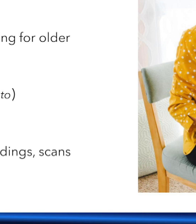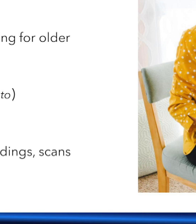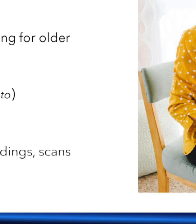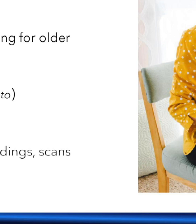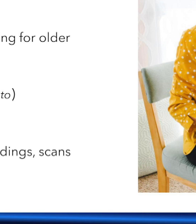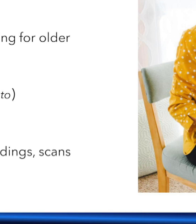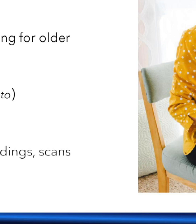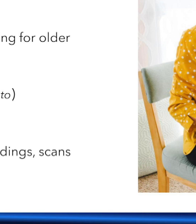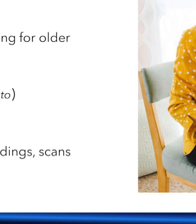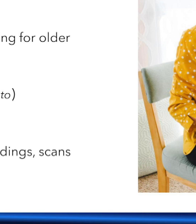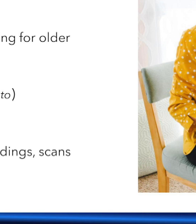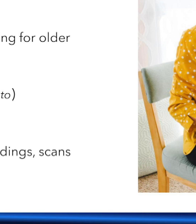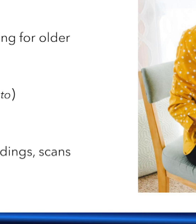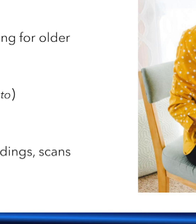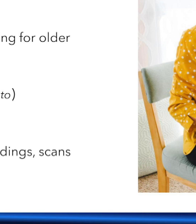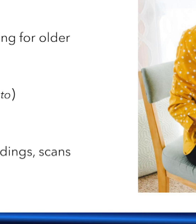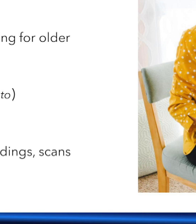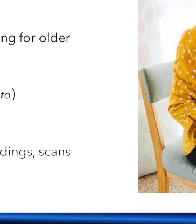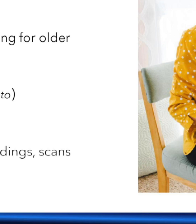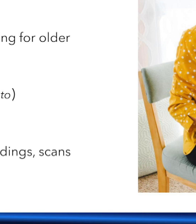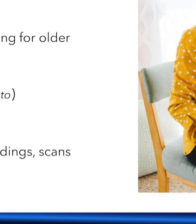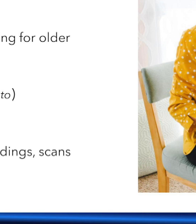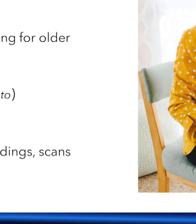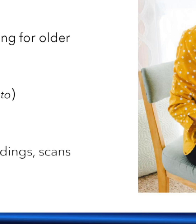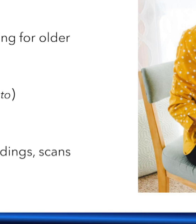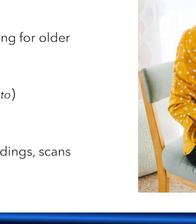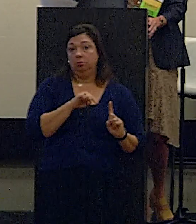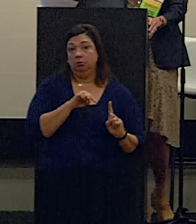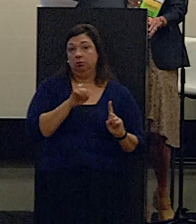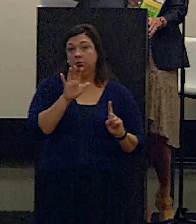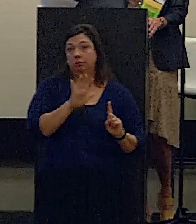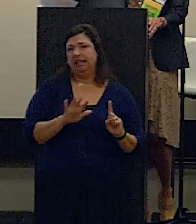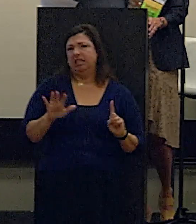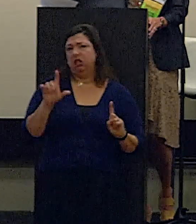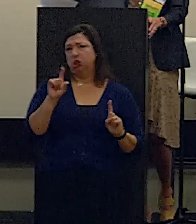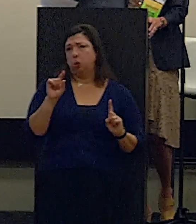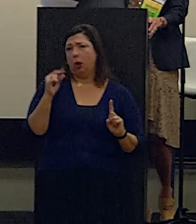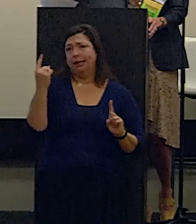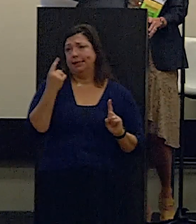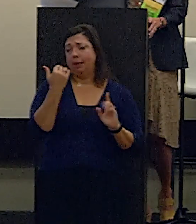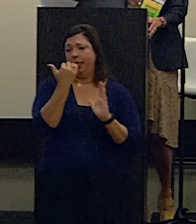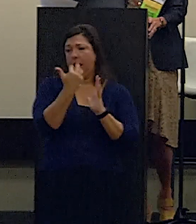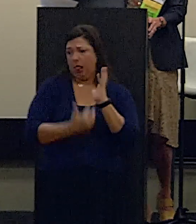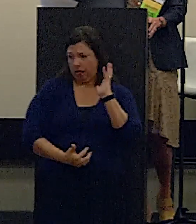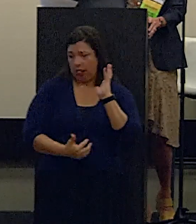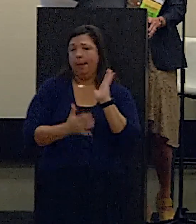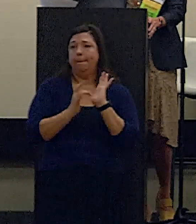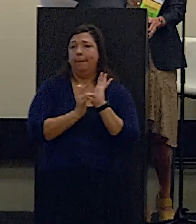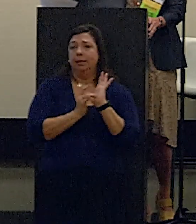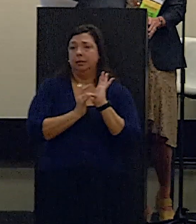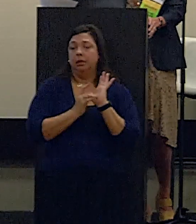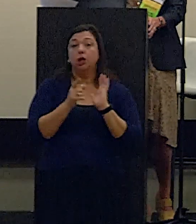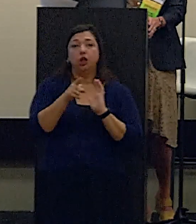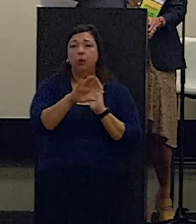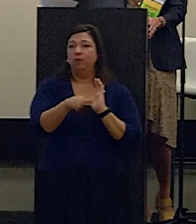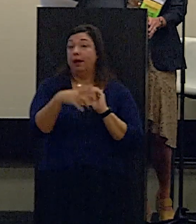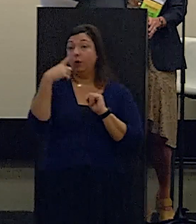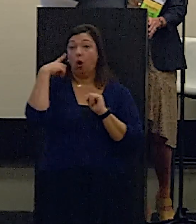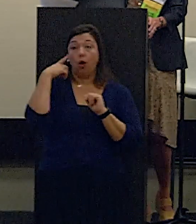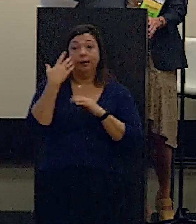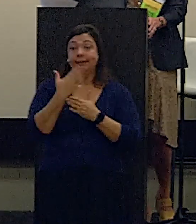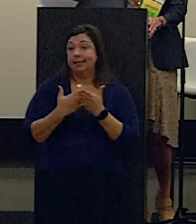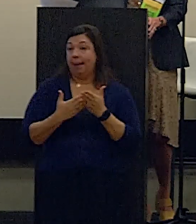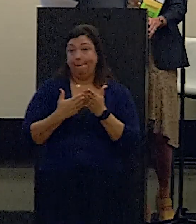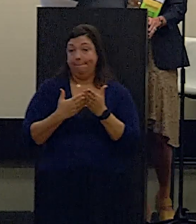You get a list from your client. It's 20-some medications long. You've never heard of some of